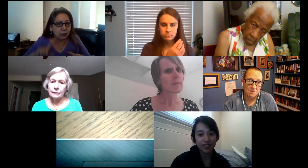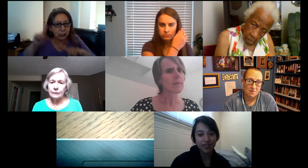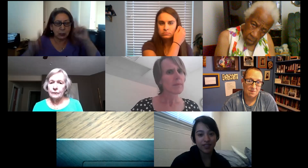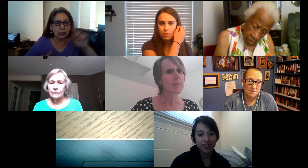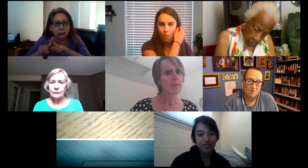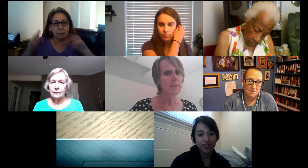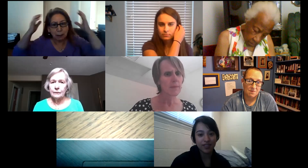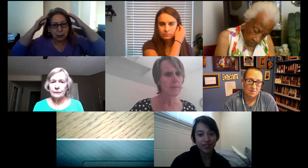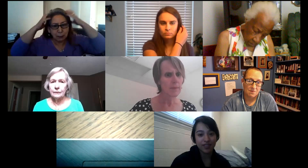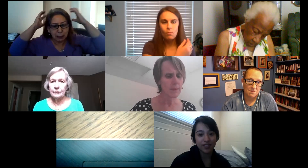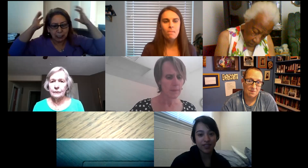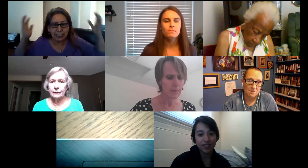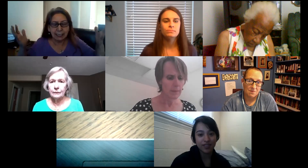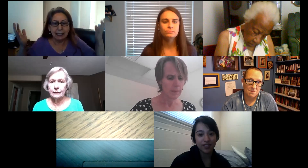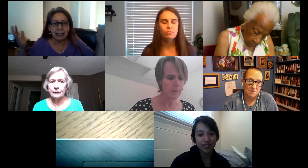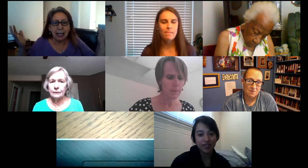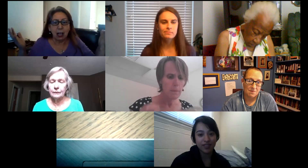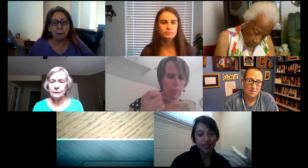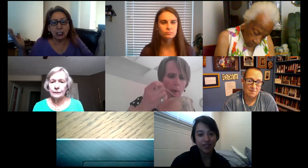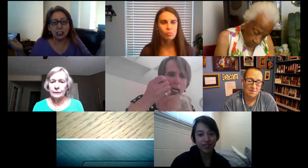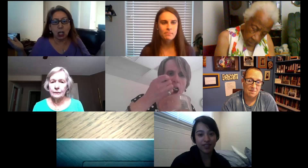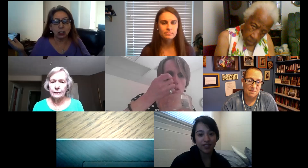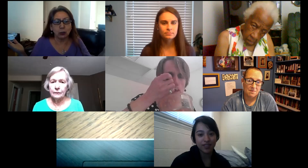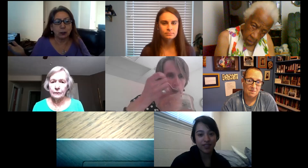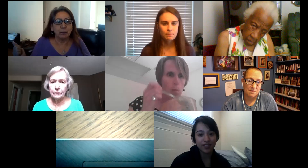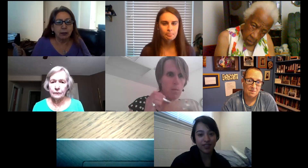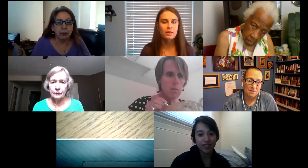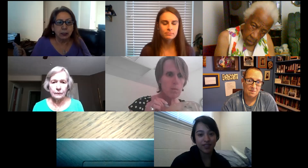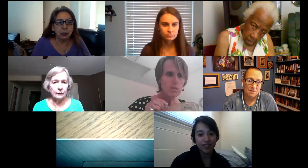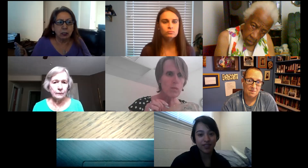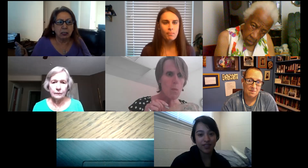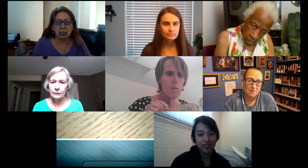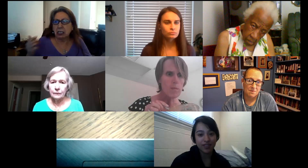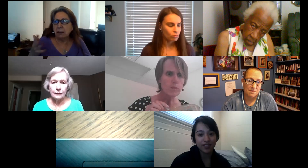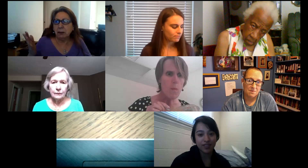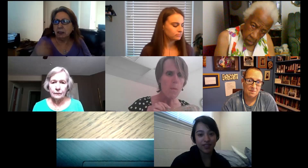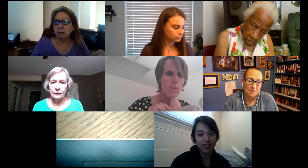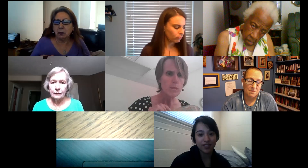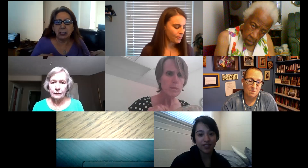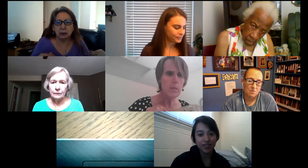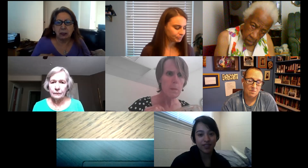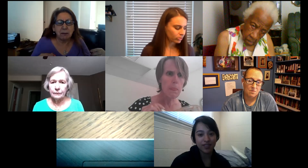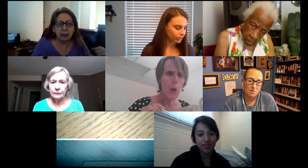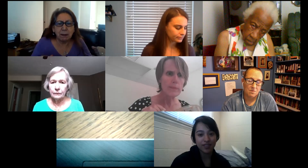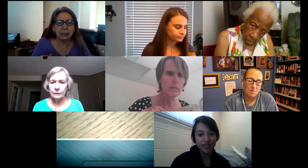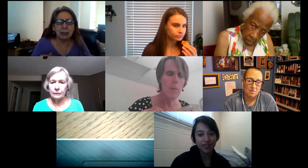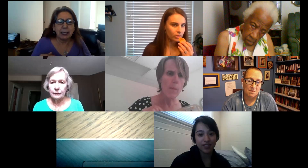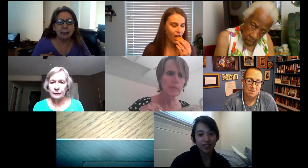these questions started popping up in my head. How am I gonna talk to her? So a couple of weeks or a month passed by,